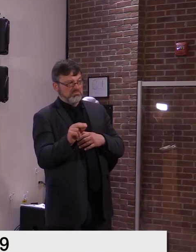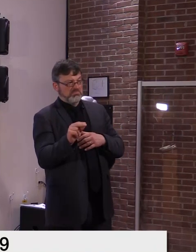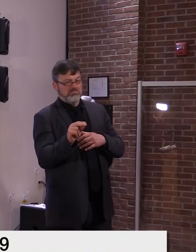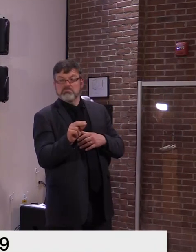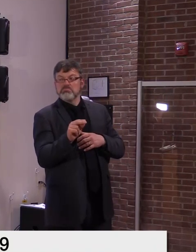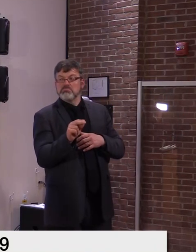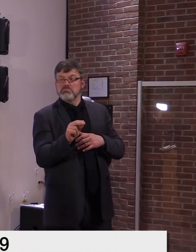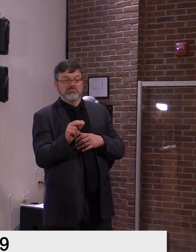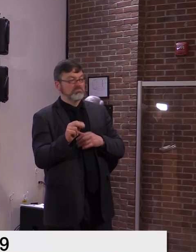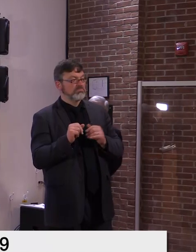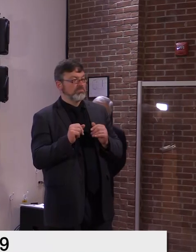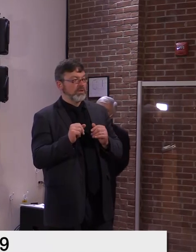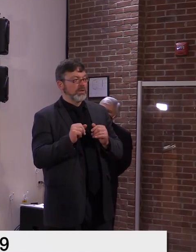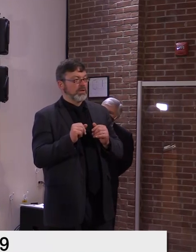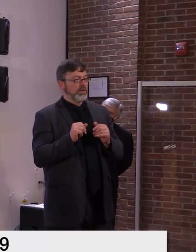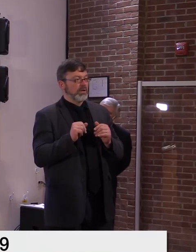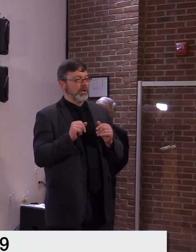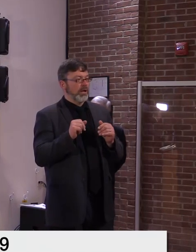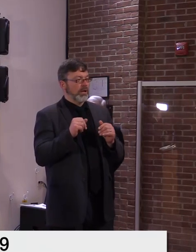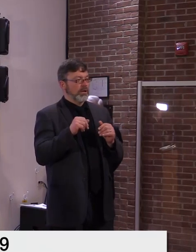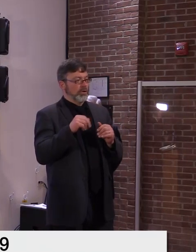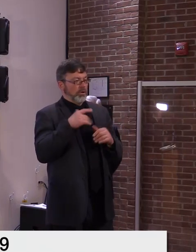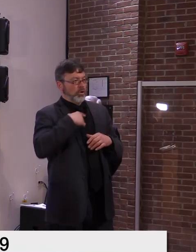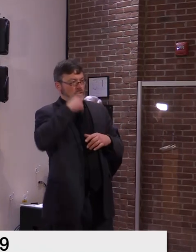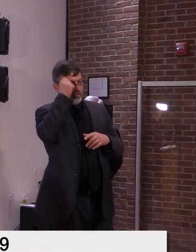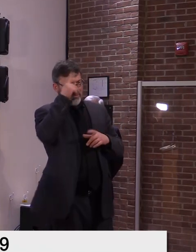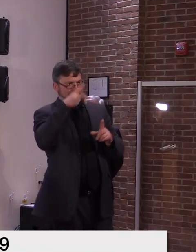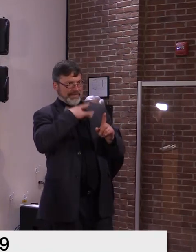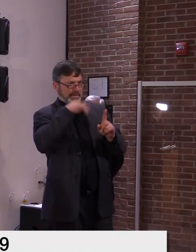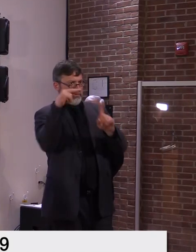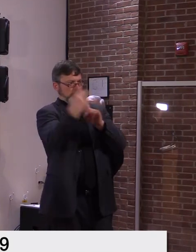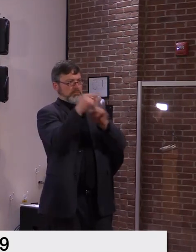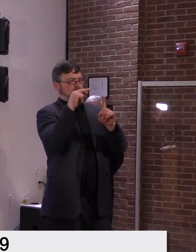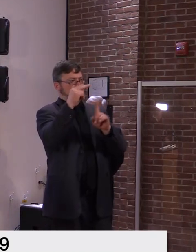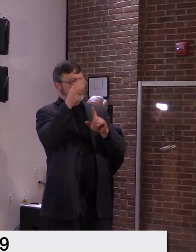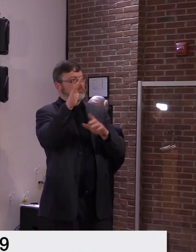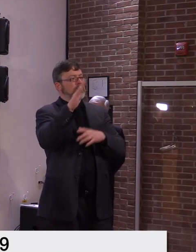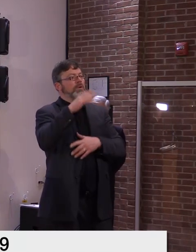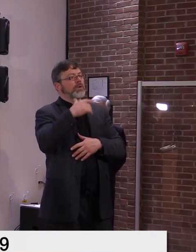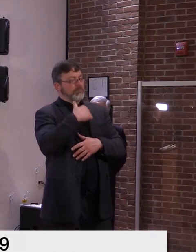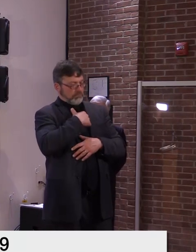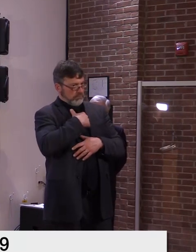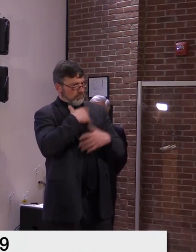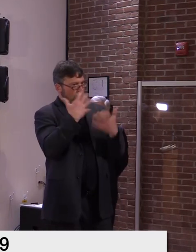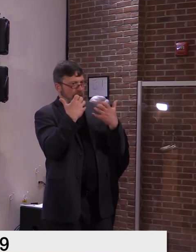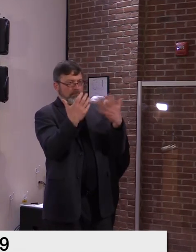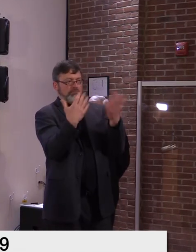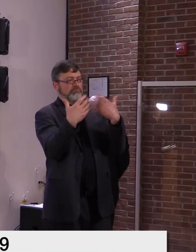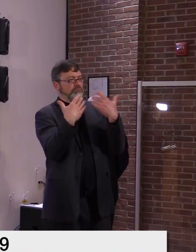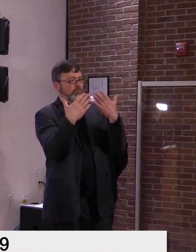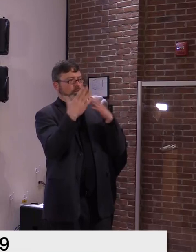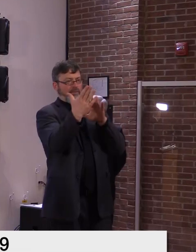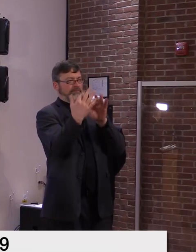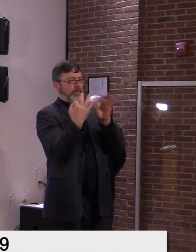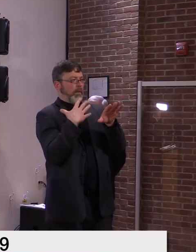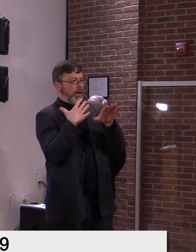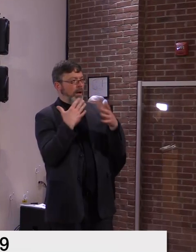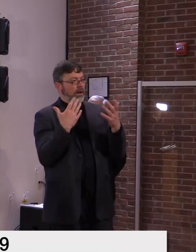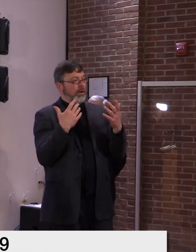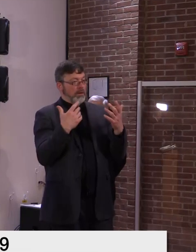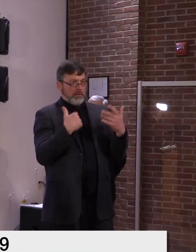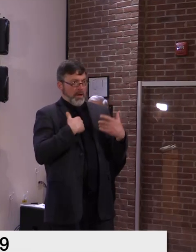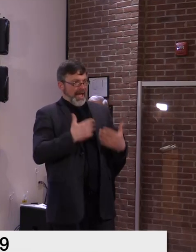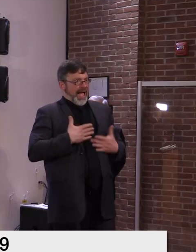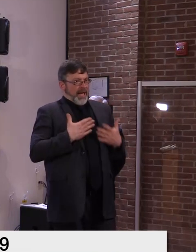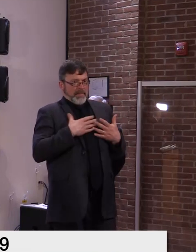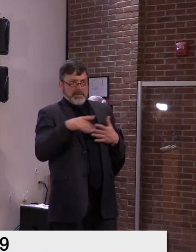deep amount of empathy for them, everyone, and I'm happy to hear that people want to be vaccinated, but it would take us